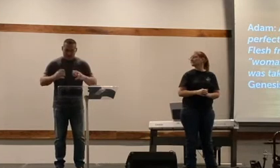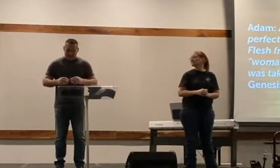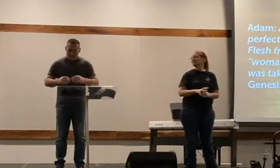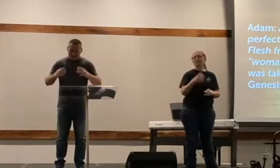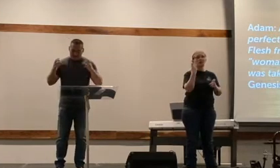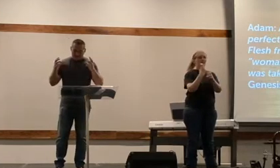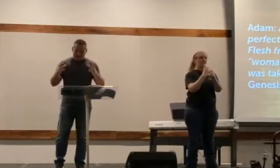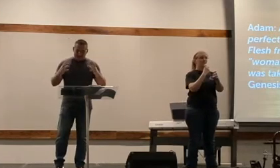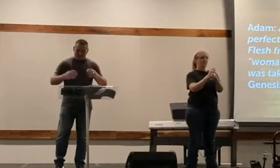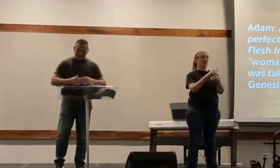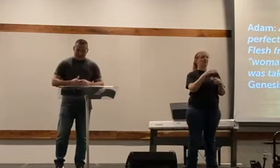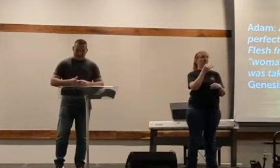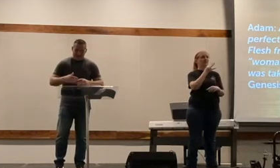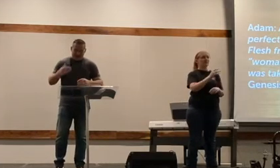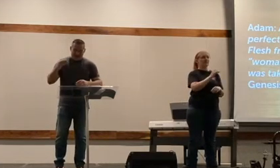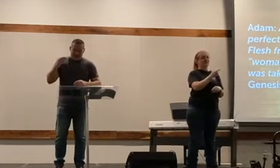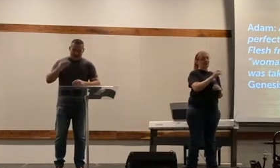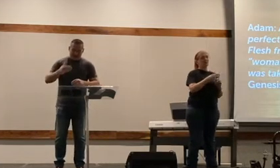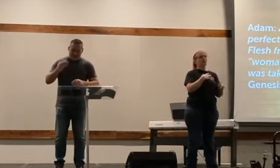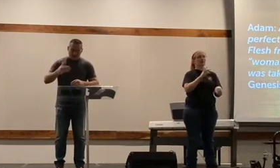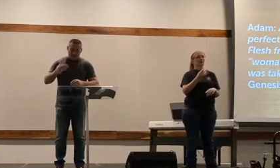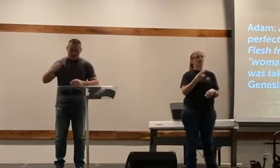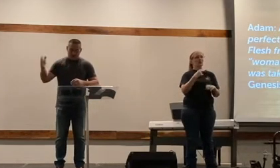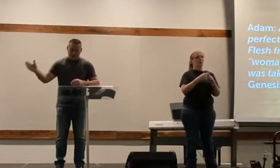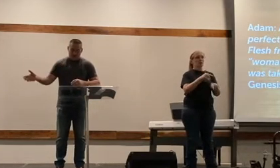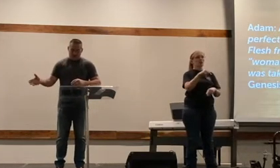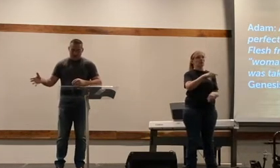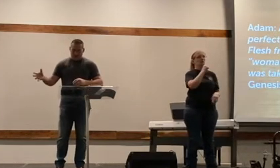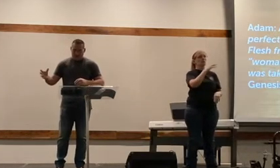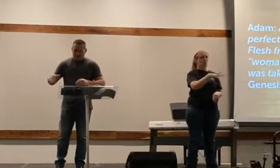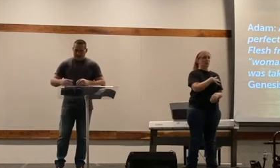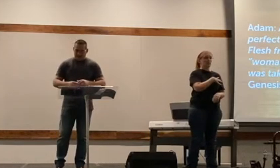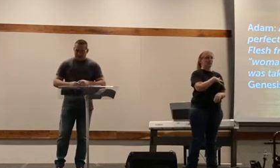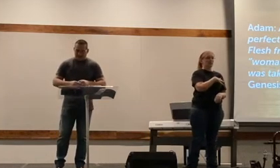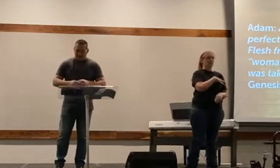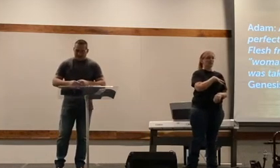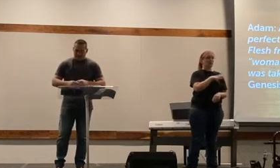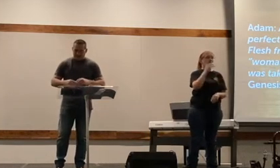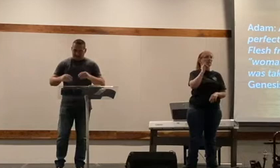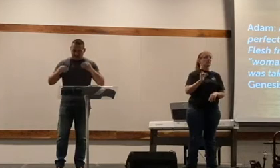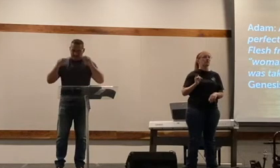Bone for my bones, flesh for my flesh. I will call this one woman